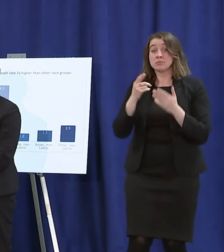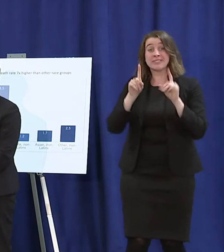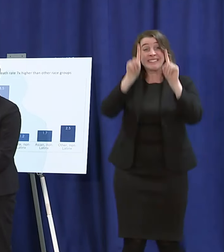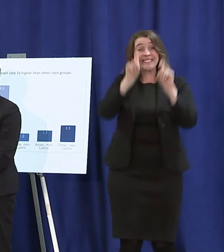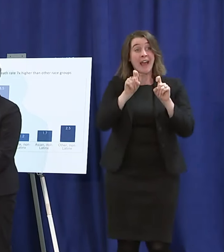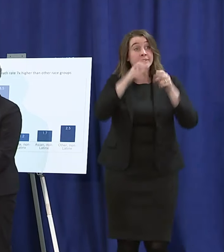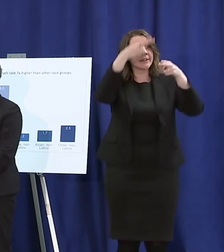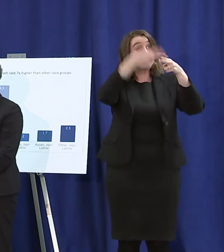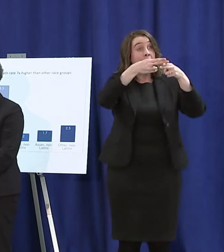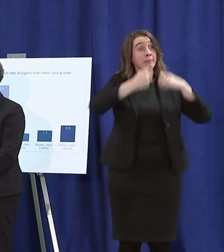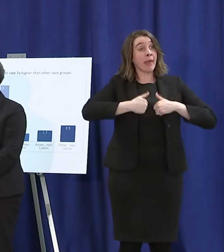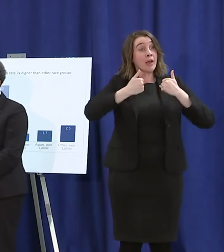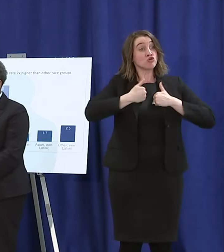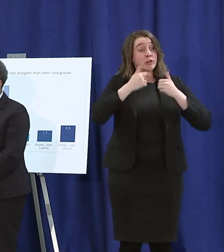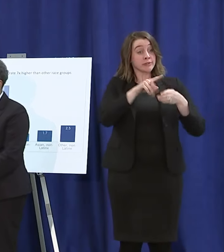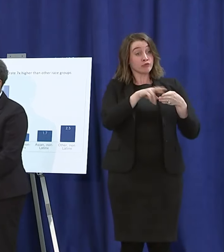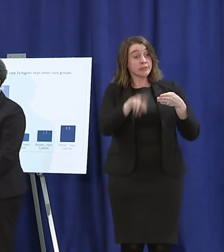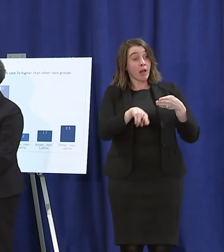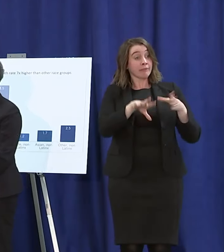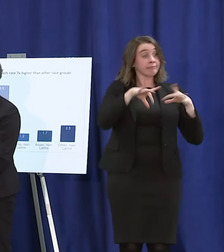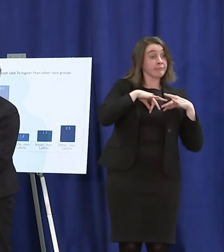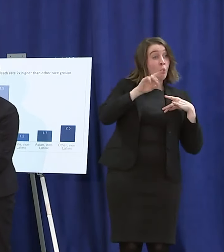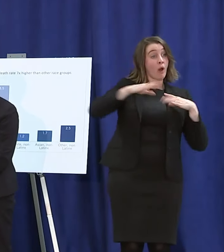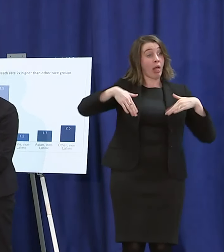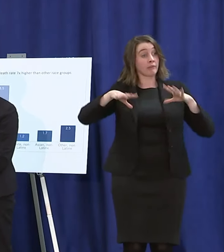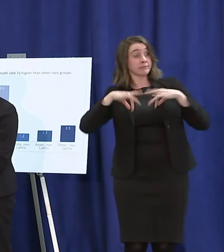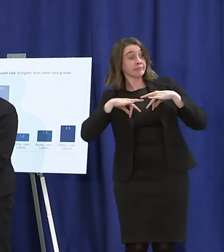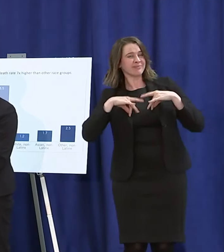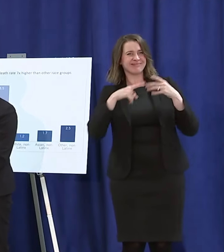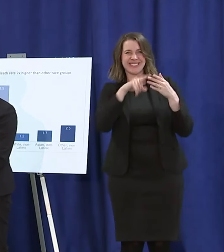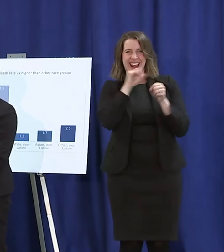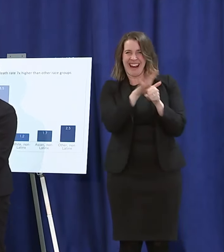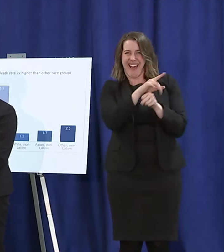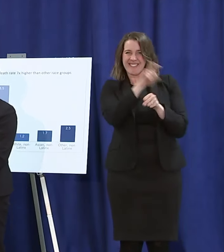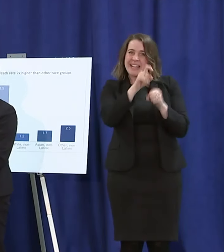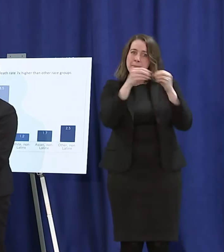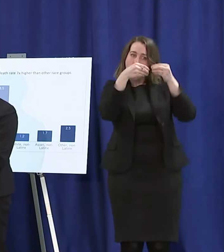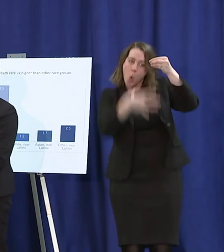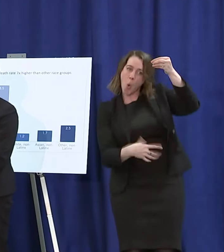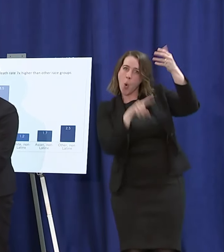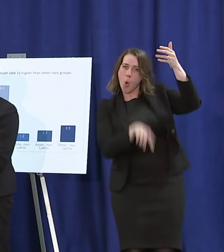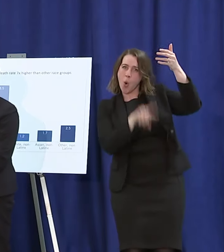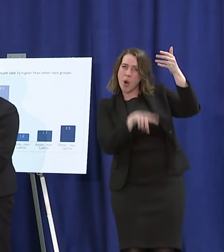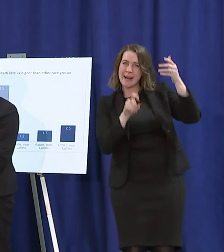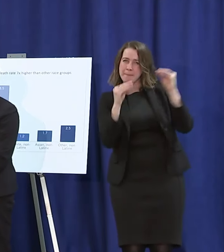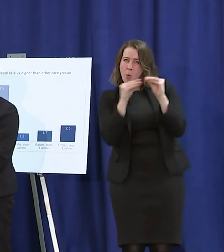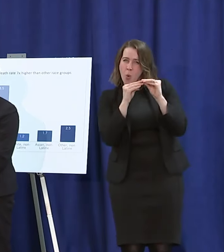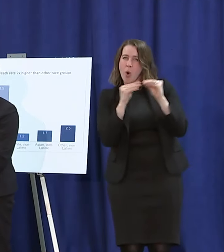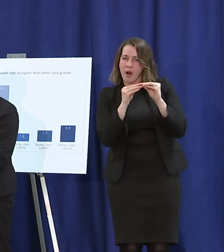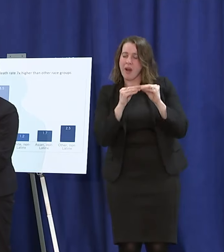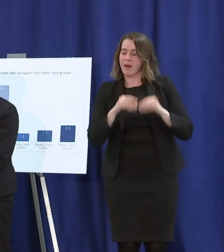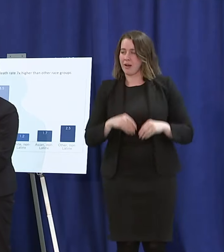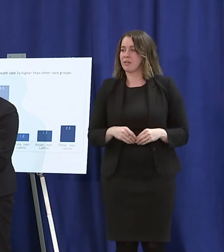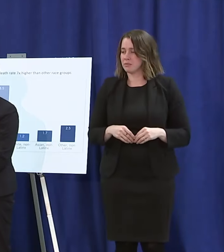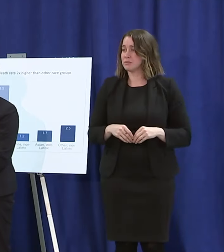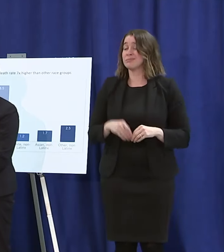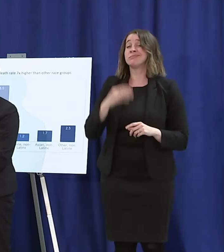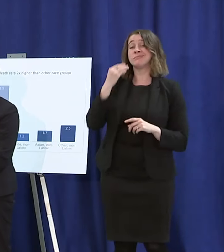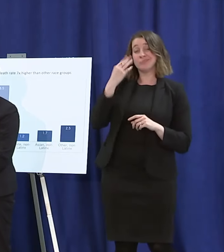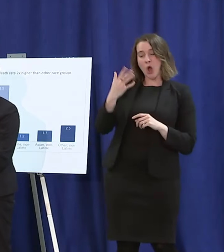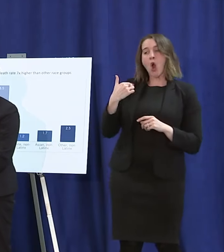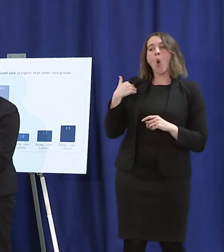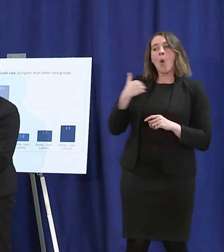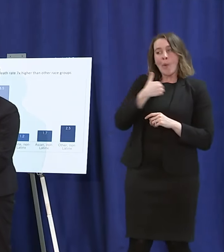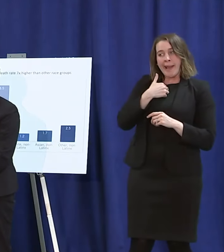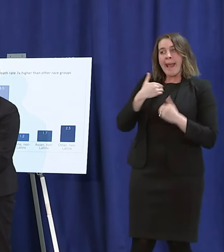a name and an address, and it allows us to do some more follow-up. I think mostly, we put a requirement in place. There are penalties there.